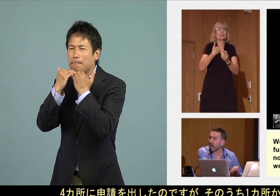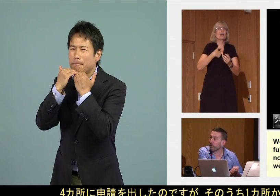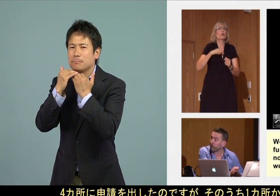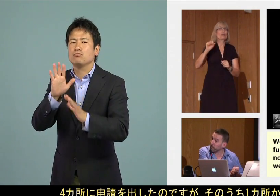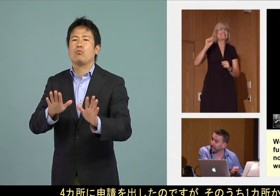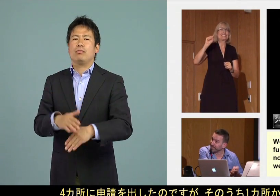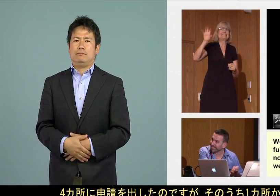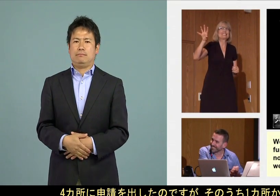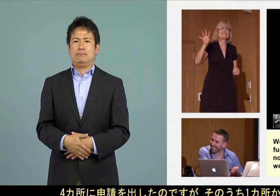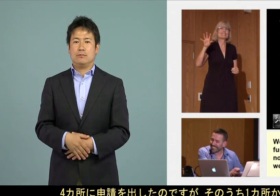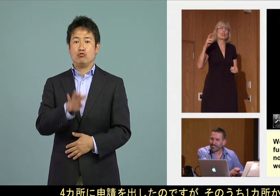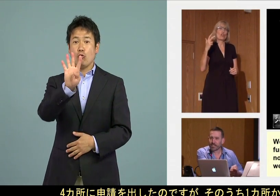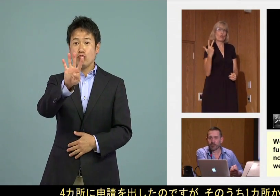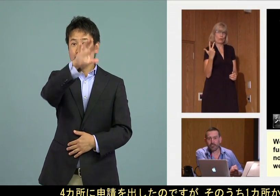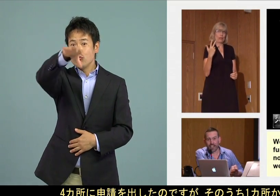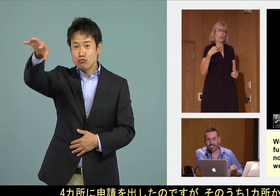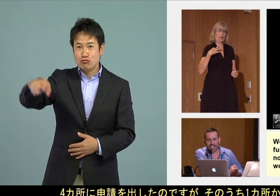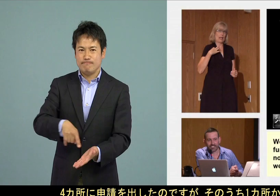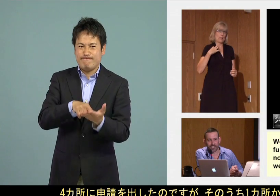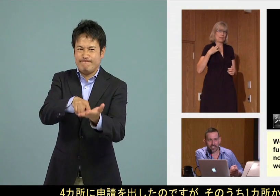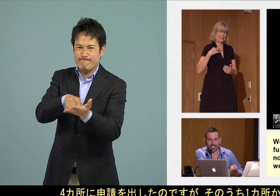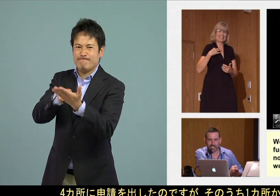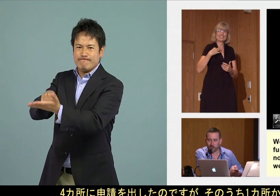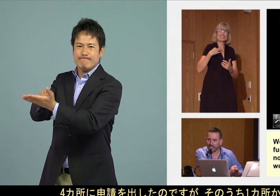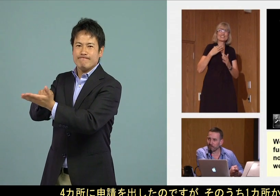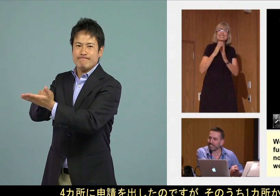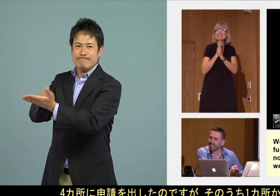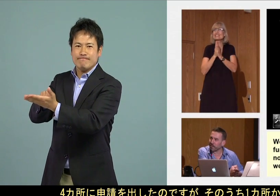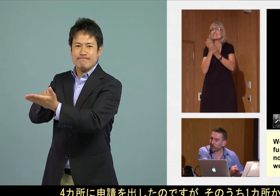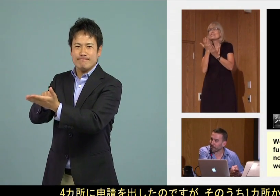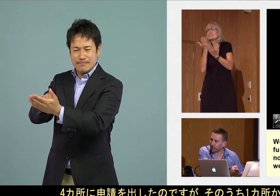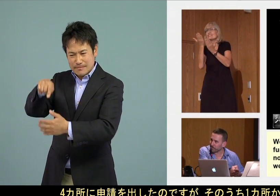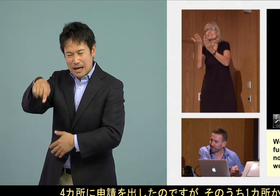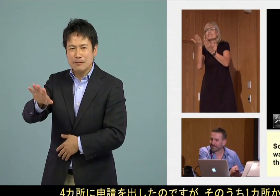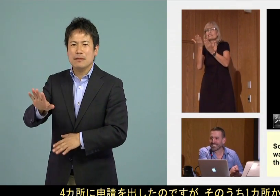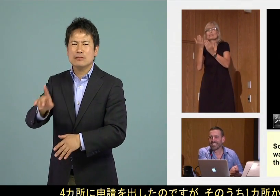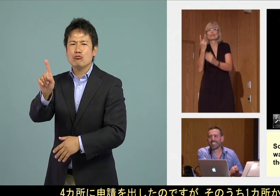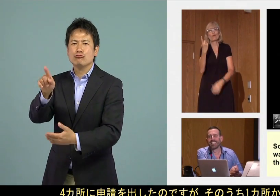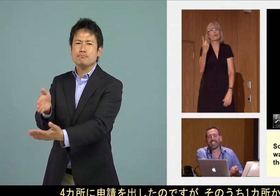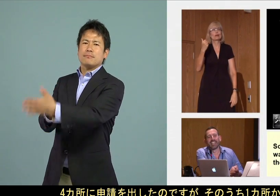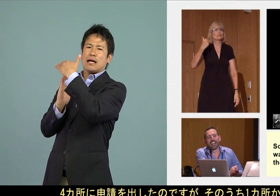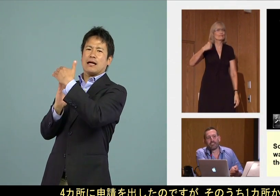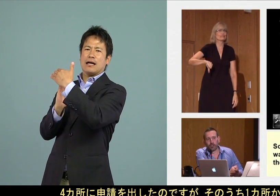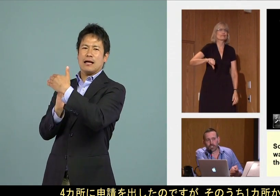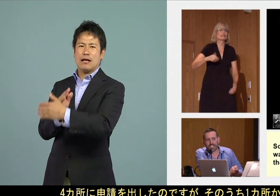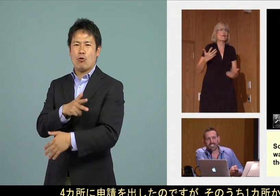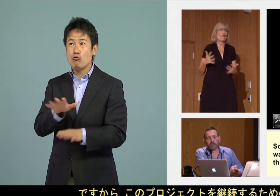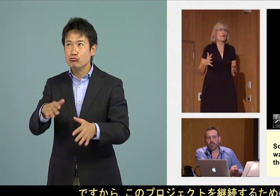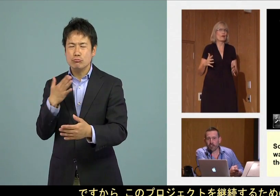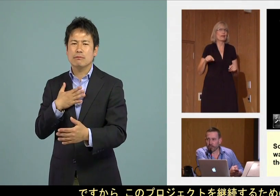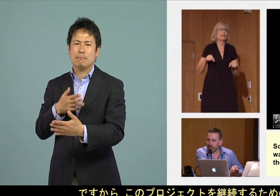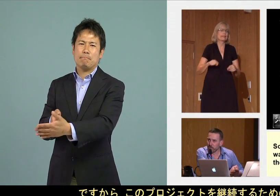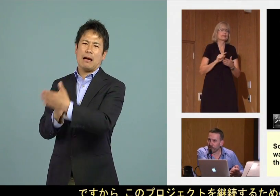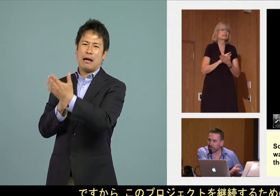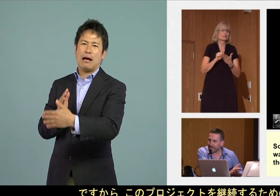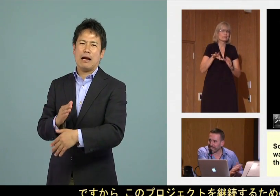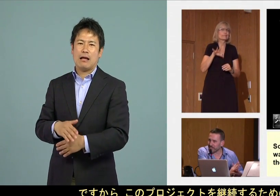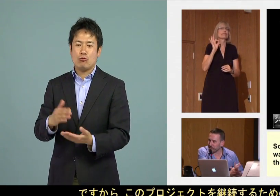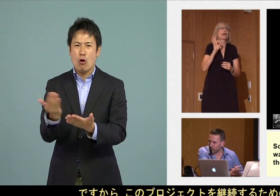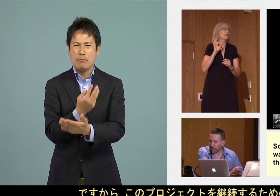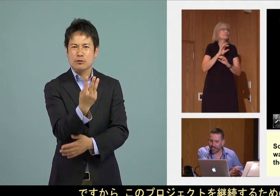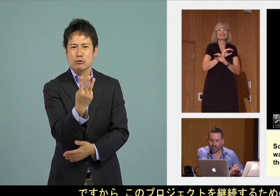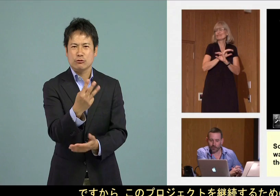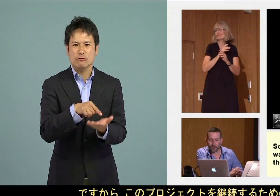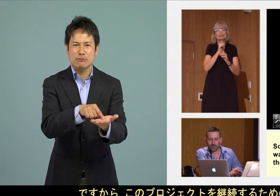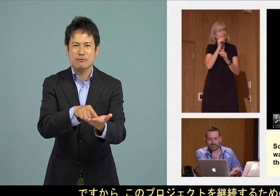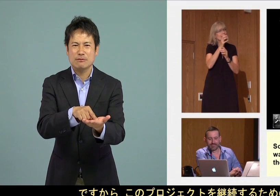but it's now 3. Because we found out just this week we didn't get one of them, unfortunately. So we've got 3 more